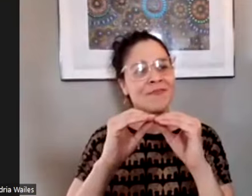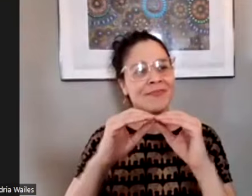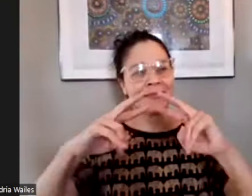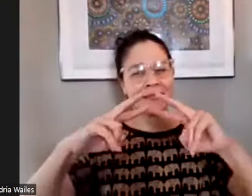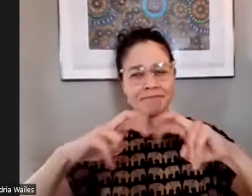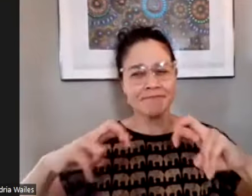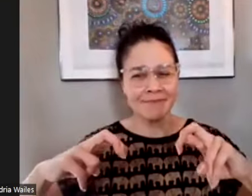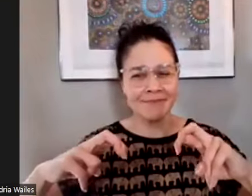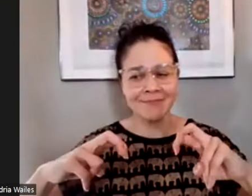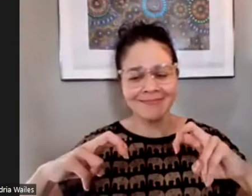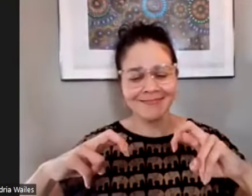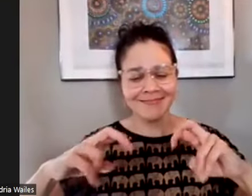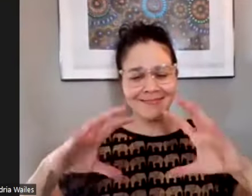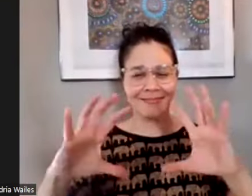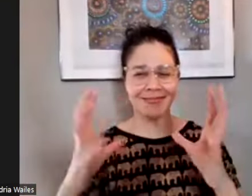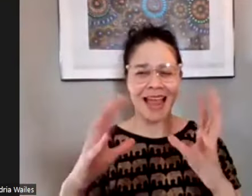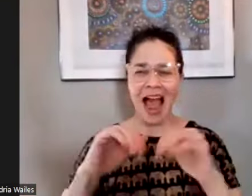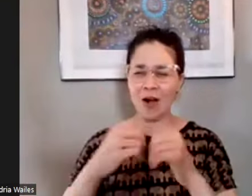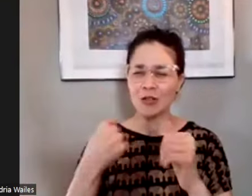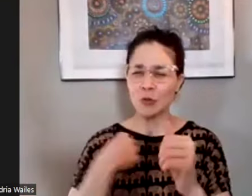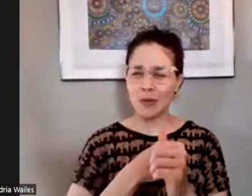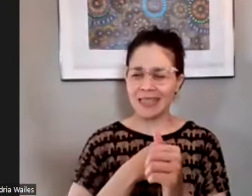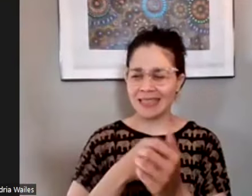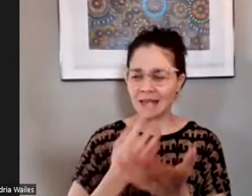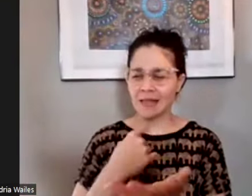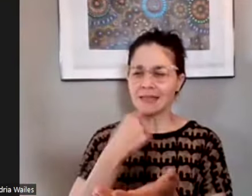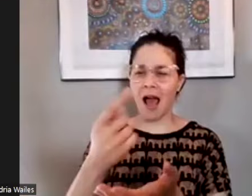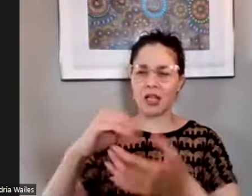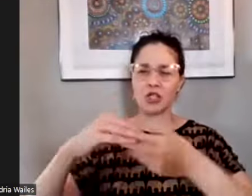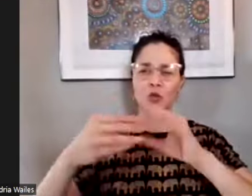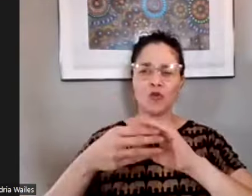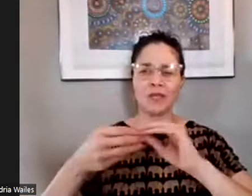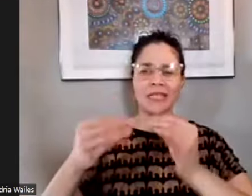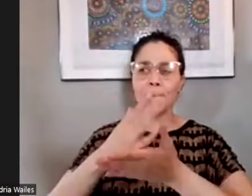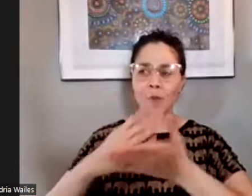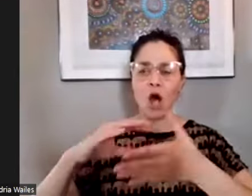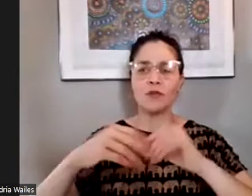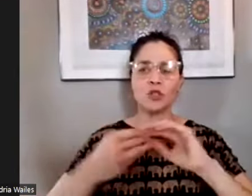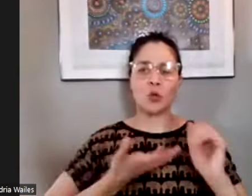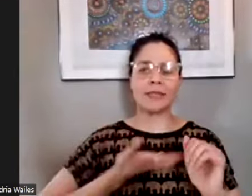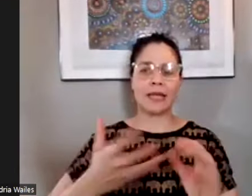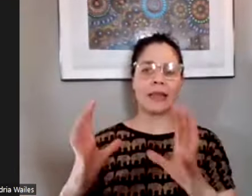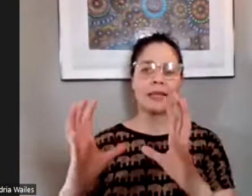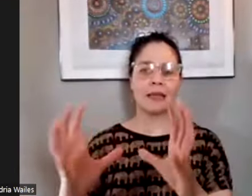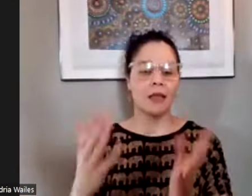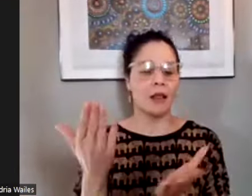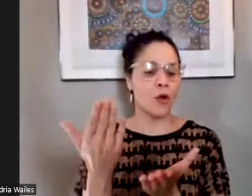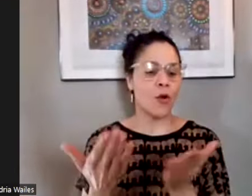sign language for theater because it does require more dramaturgy, right? We look into it, we think about how we want to tell the